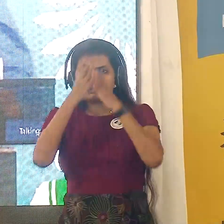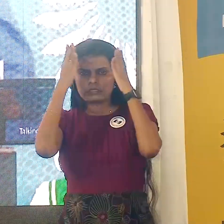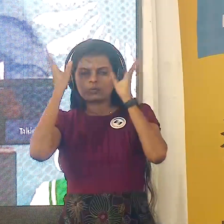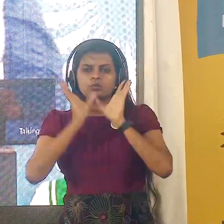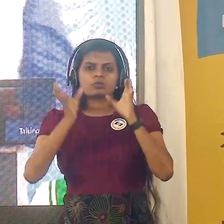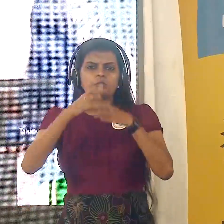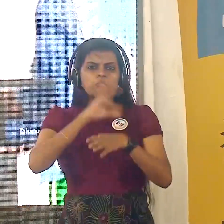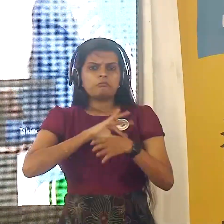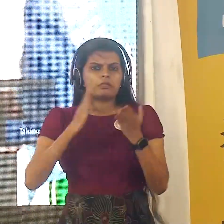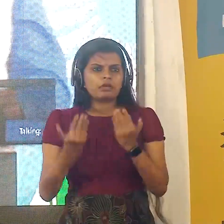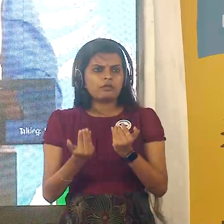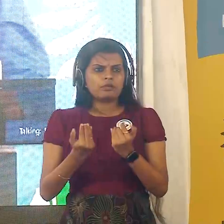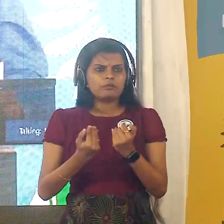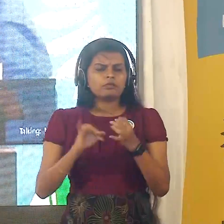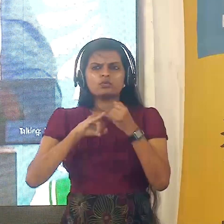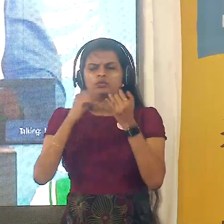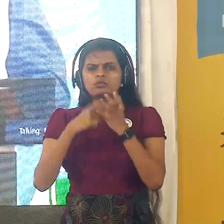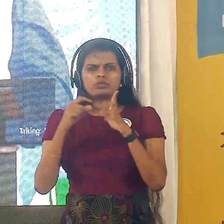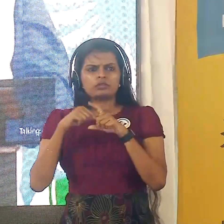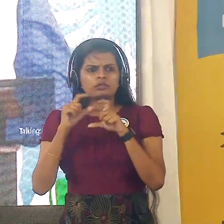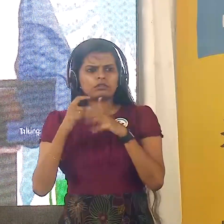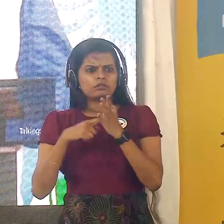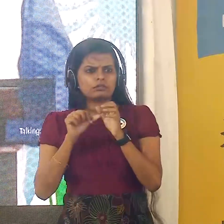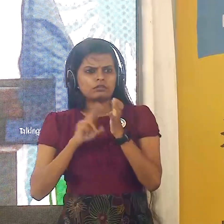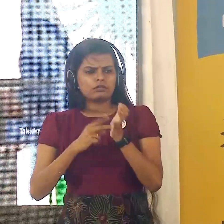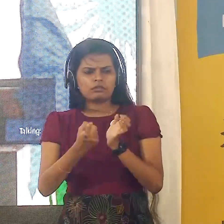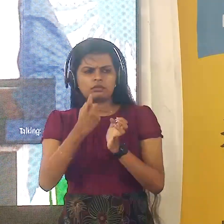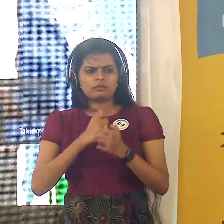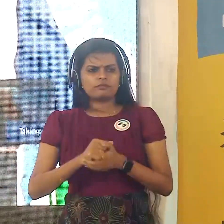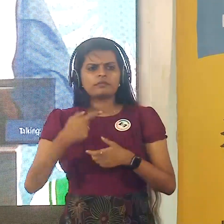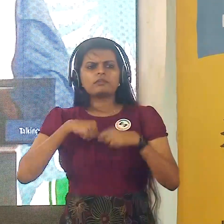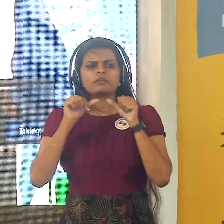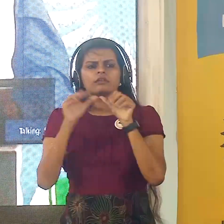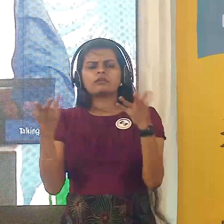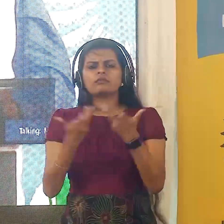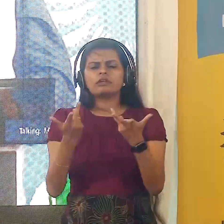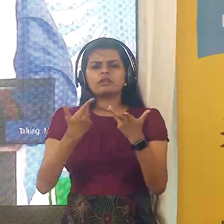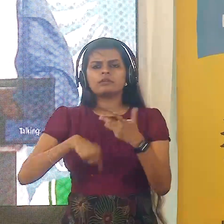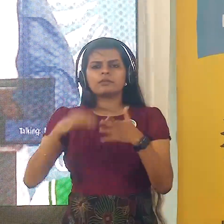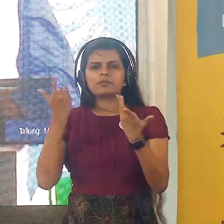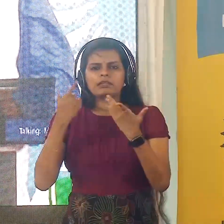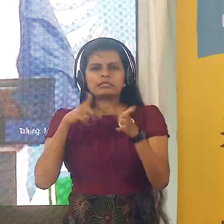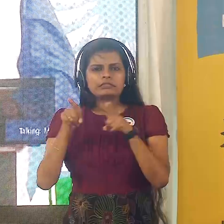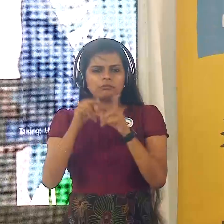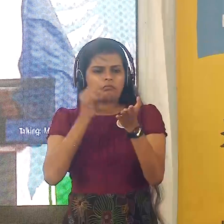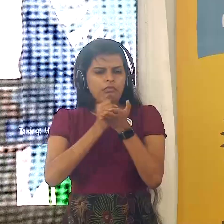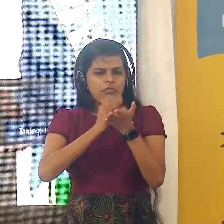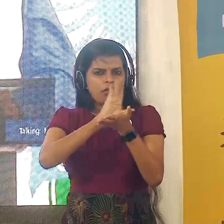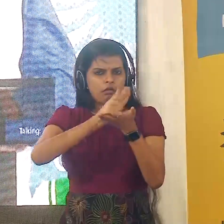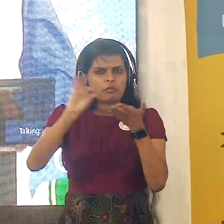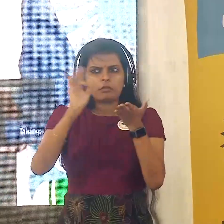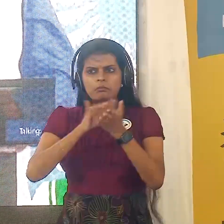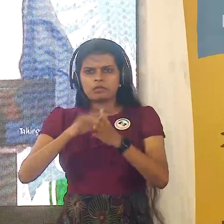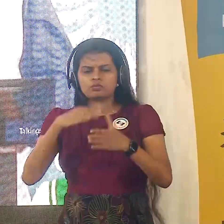areas? One Mr. Subair has asked. My response, when in urban areas these schools were created in